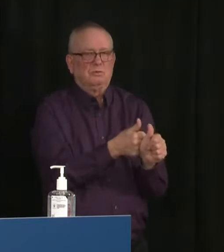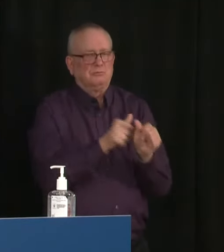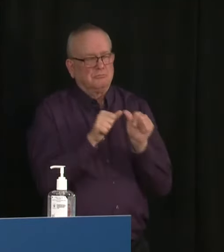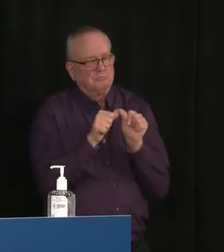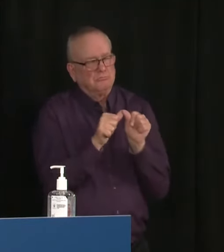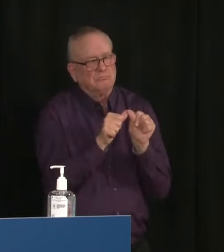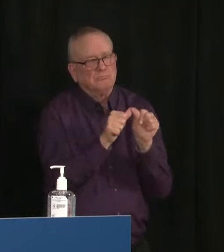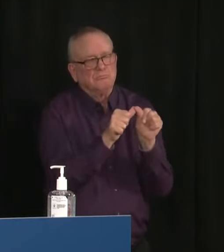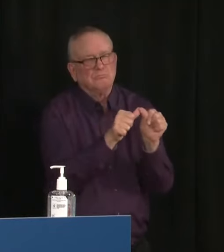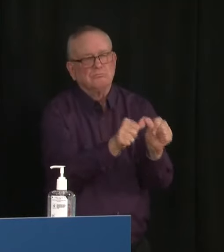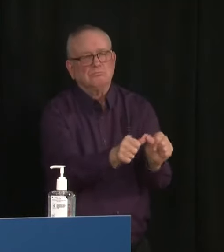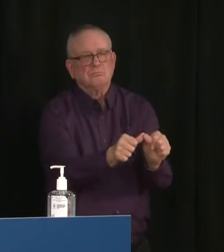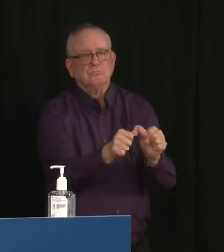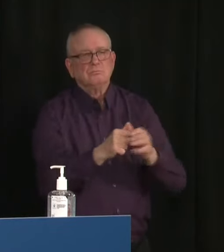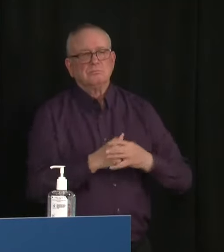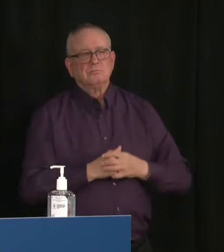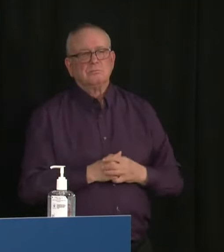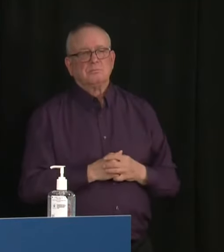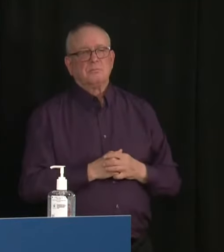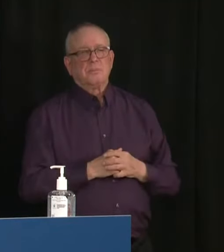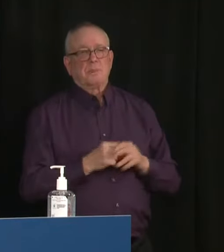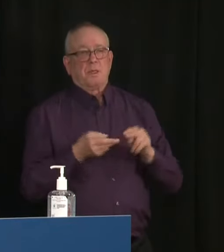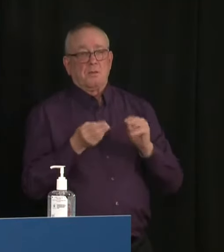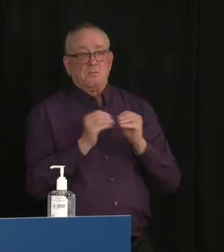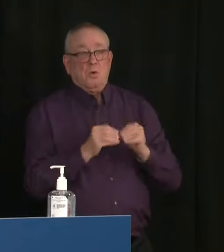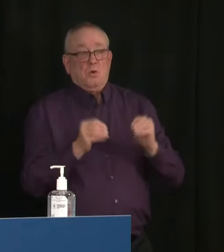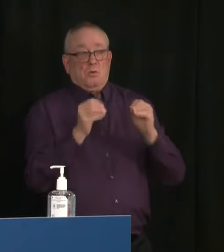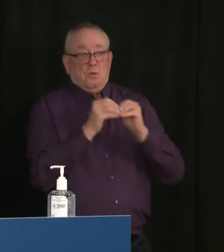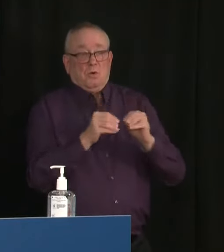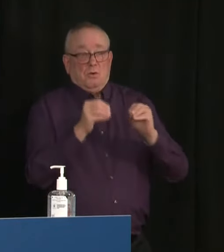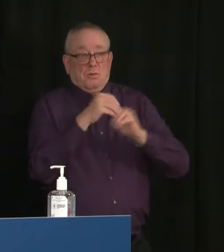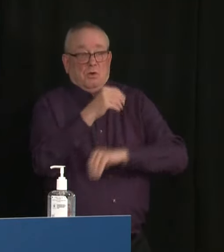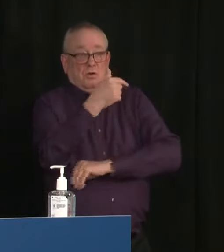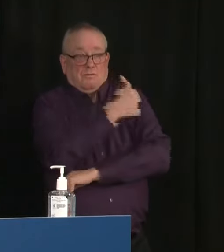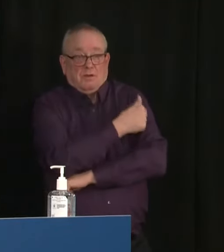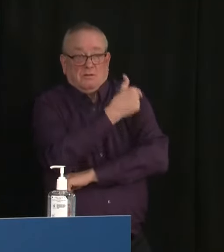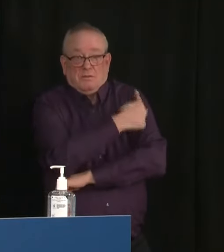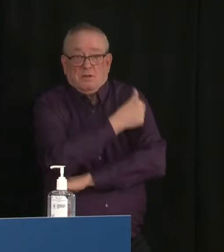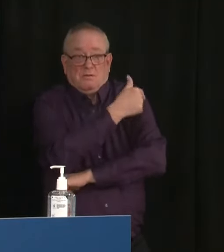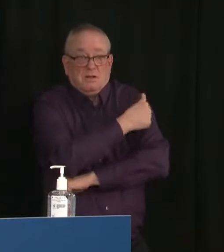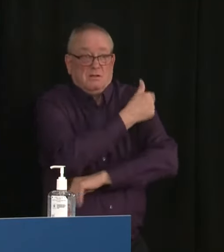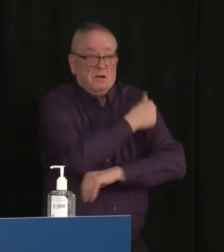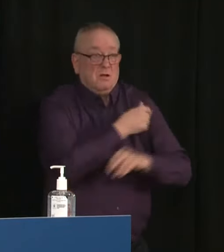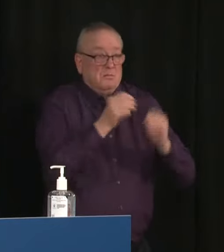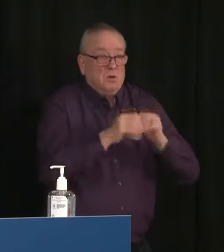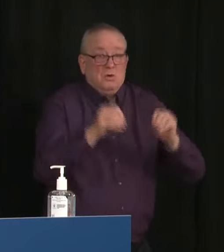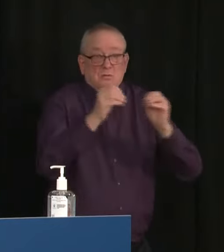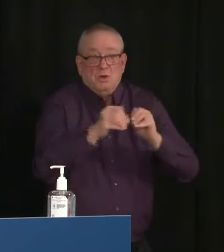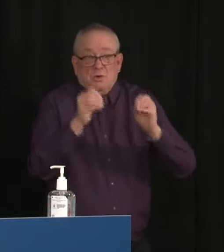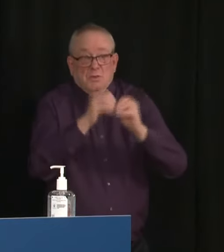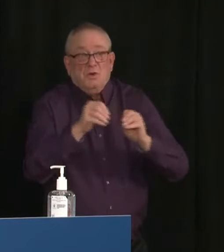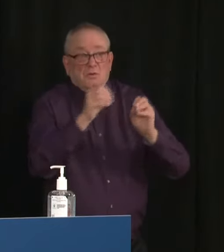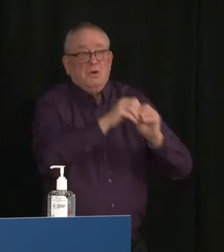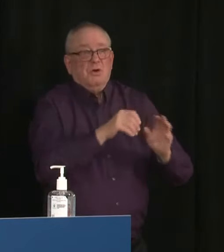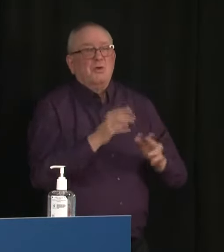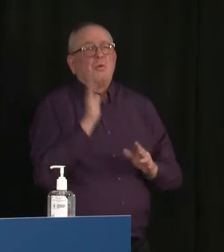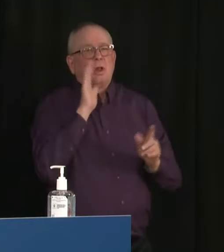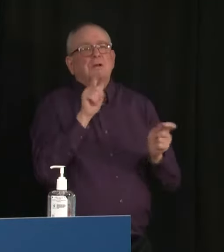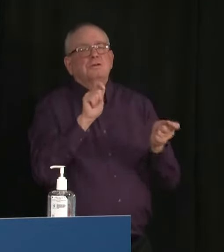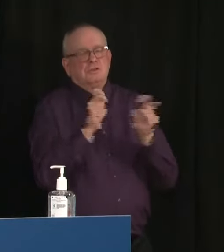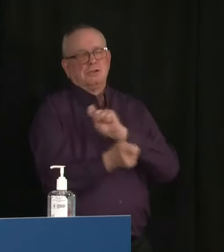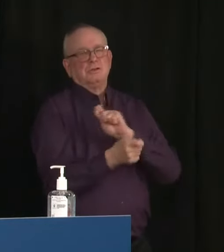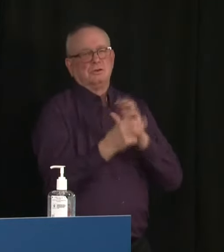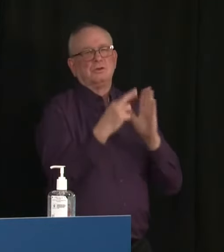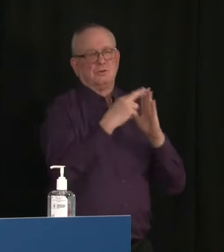more people have gotten protection, things will change. Right now, we just need to stop spread and lower our cases for a